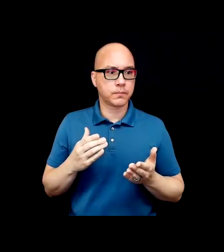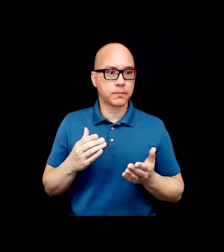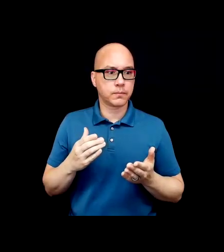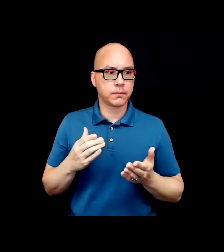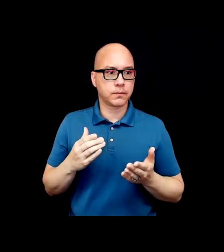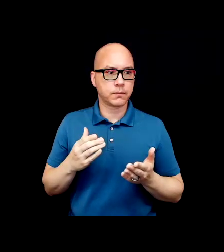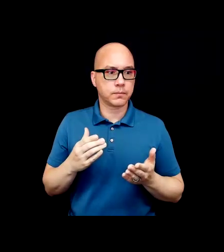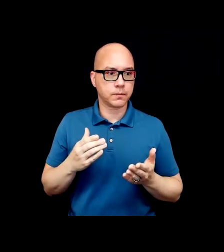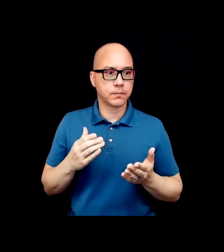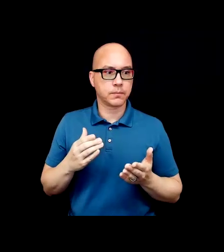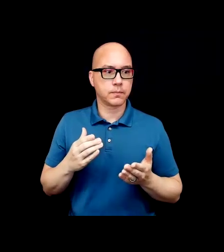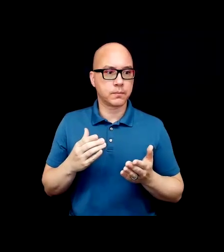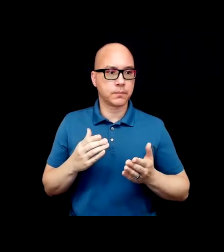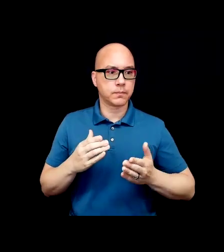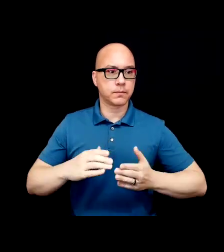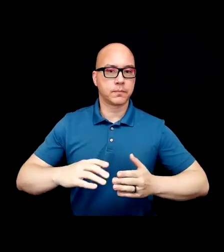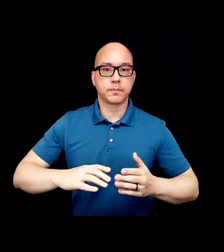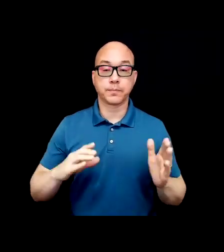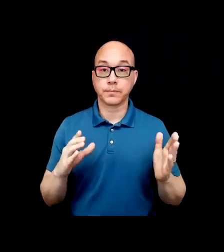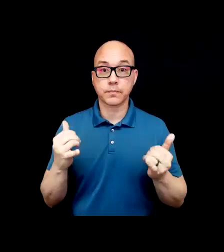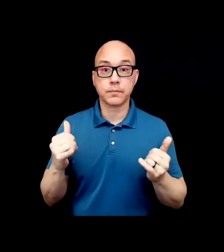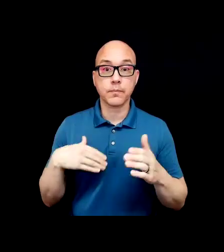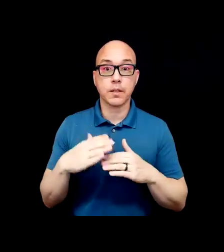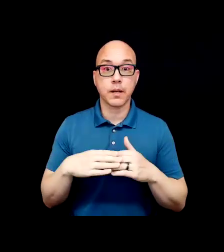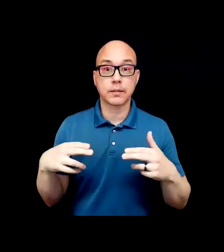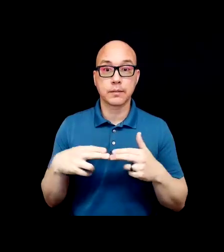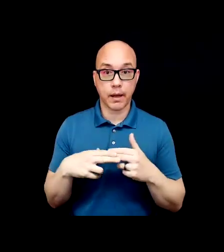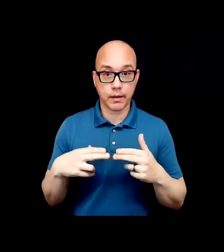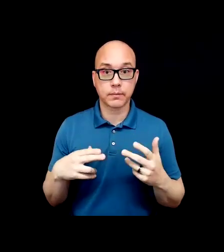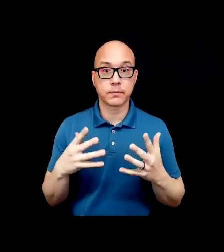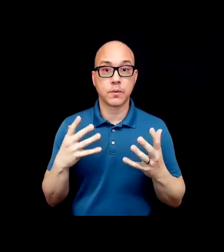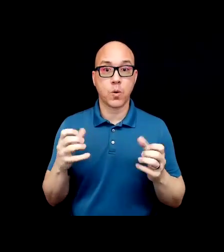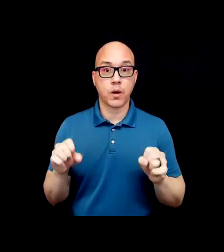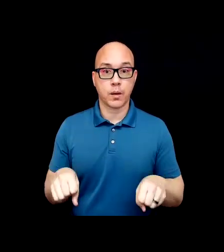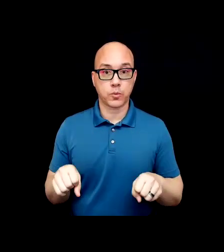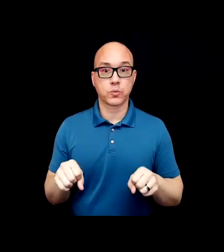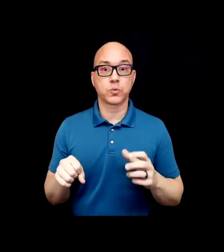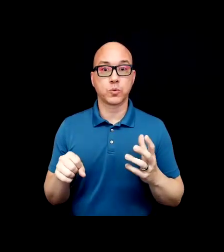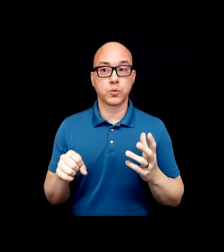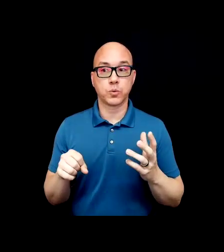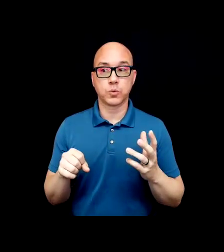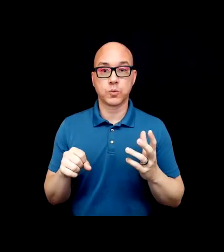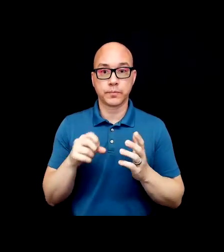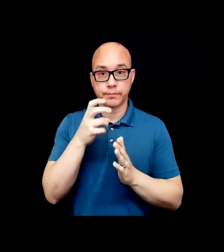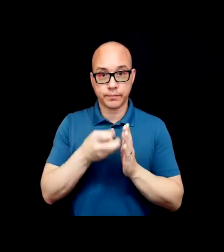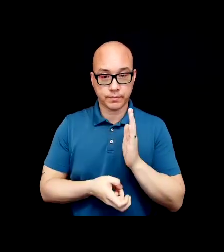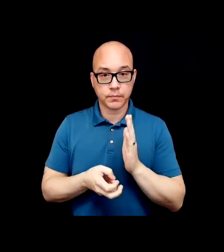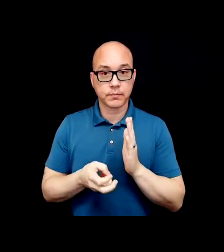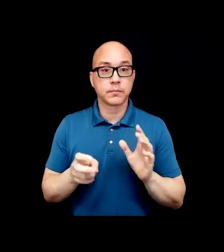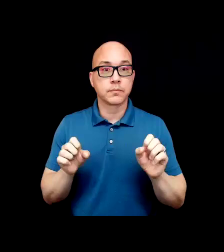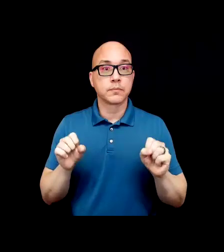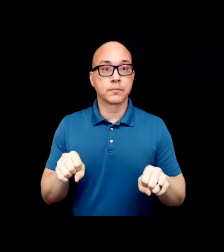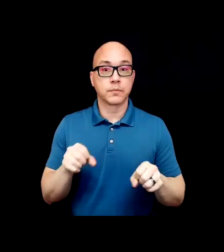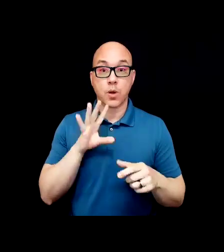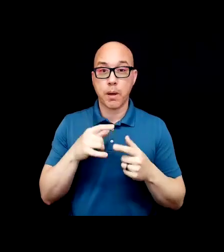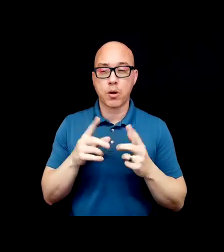follow me on that? Now, next slide. I want to get into, with that said, I want to get into some